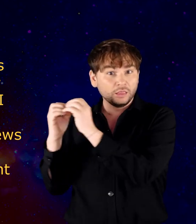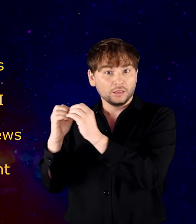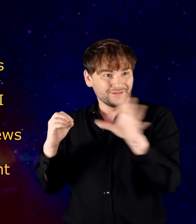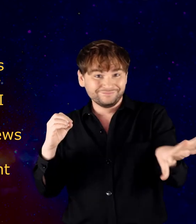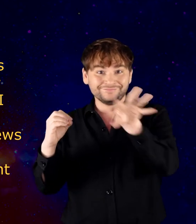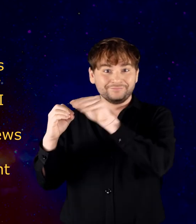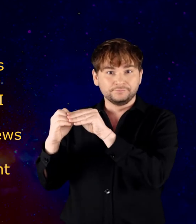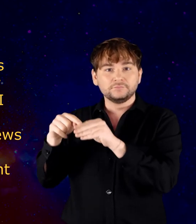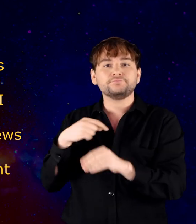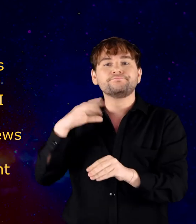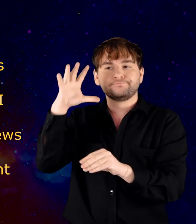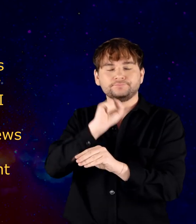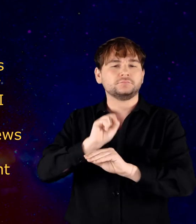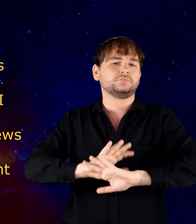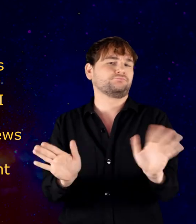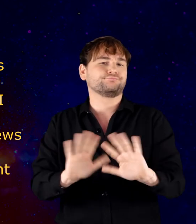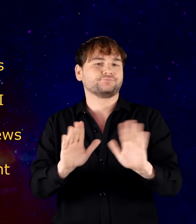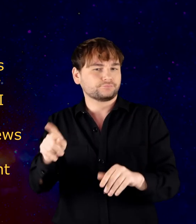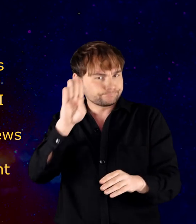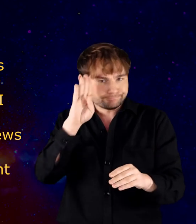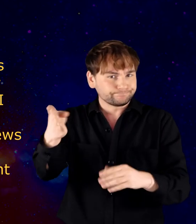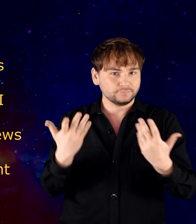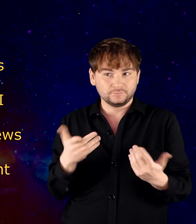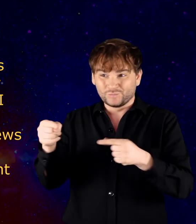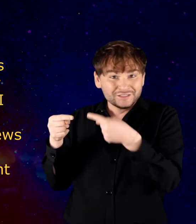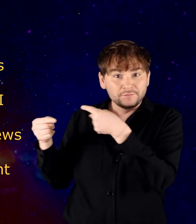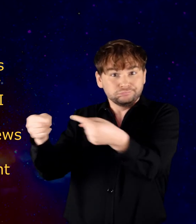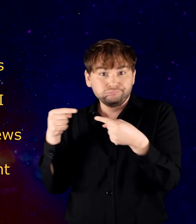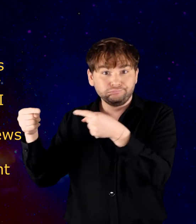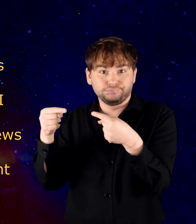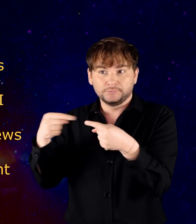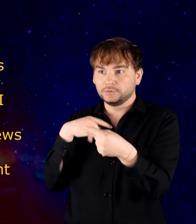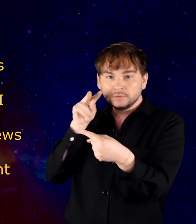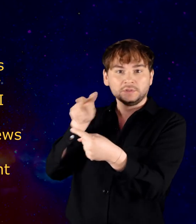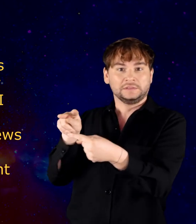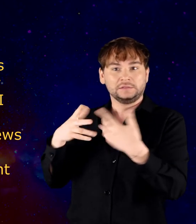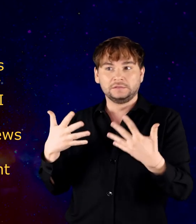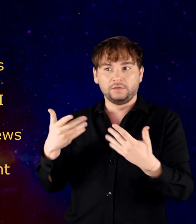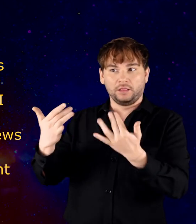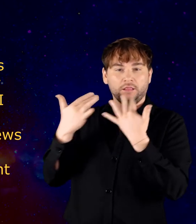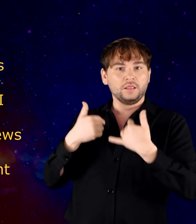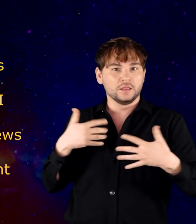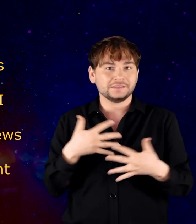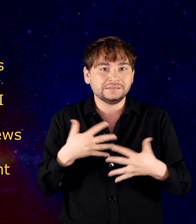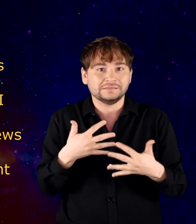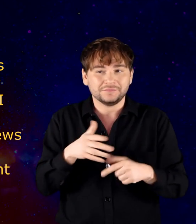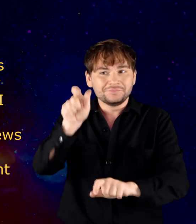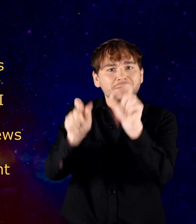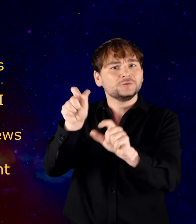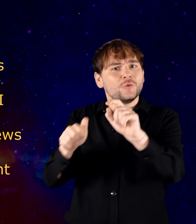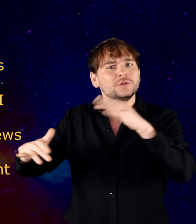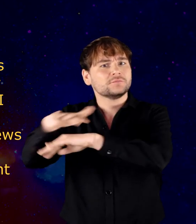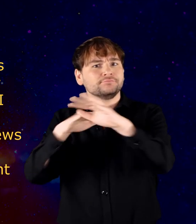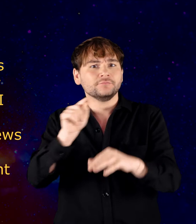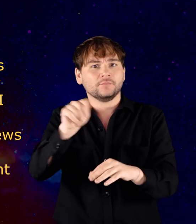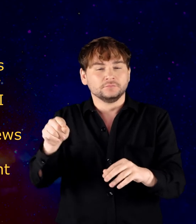and I'm afraid of those souls, because they are really bad addicted of this news also.